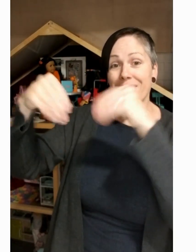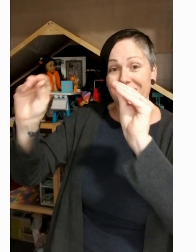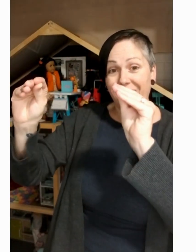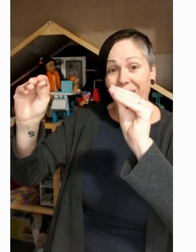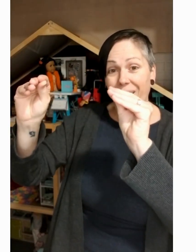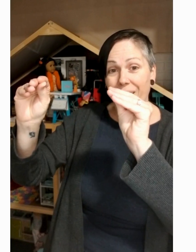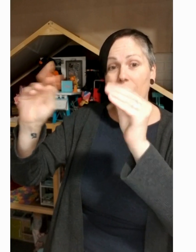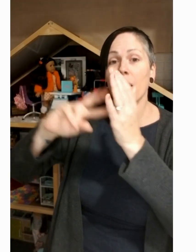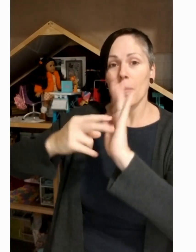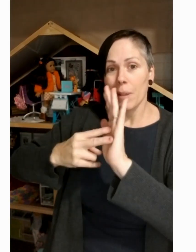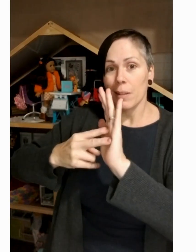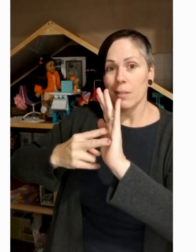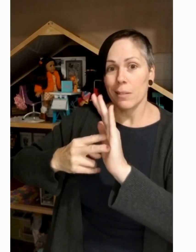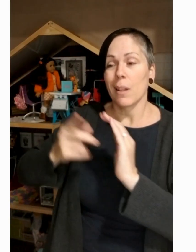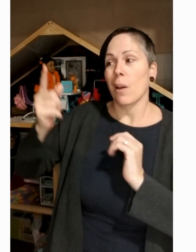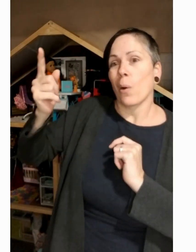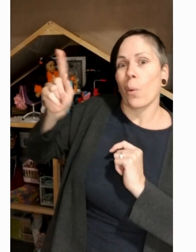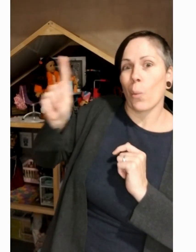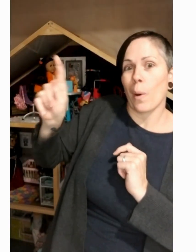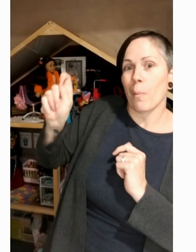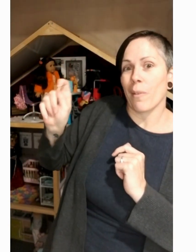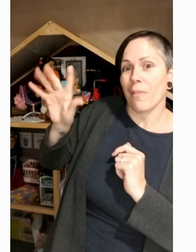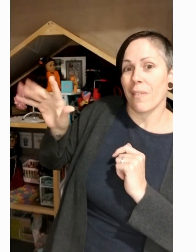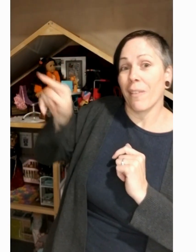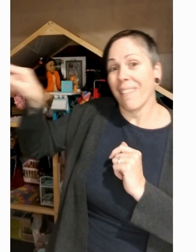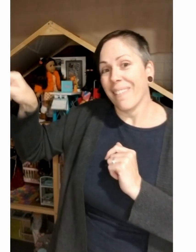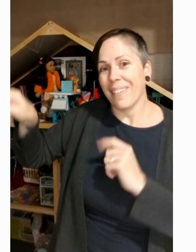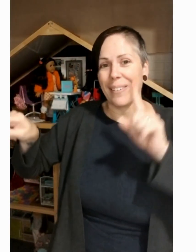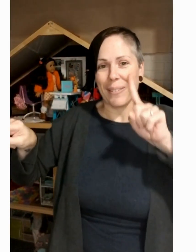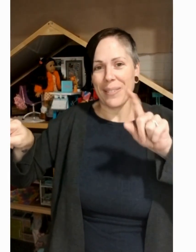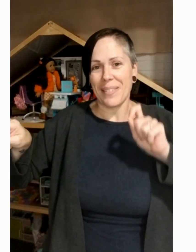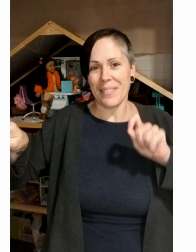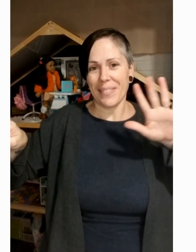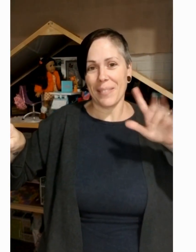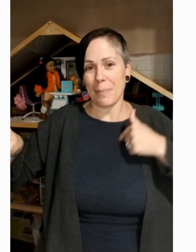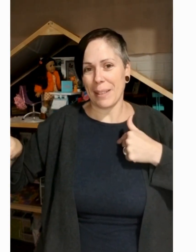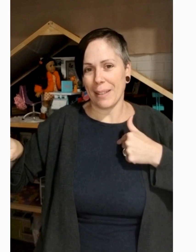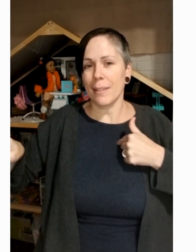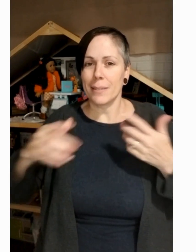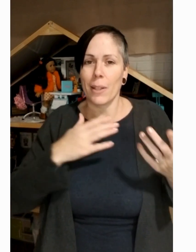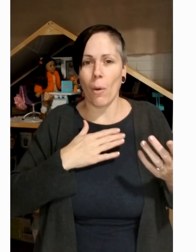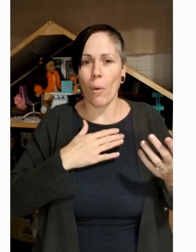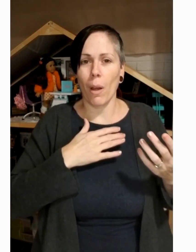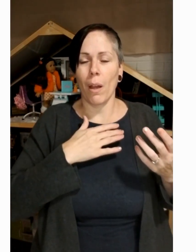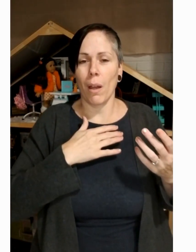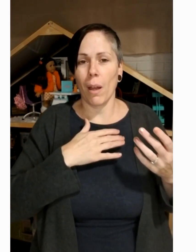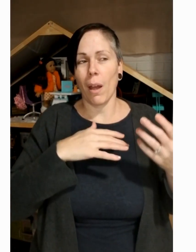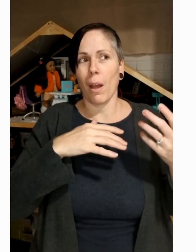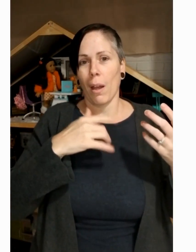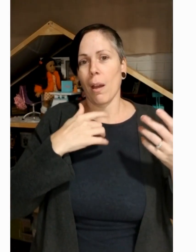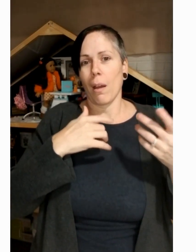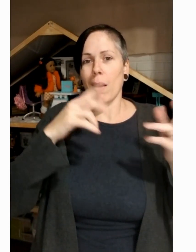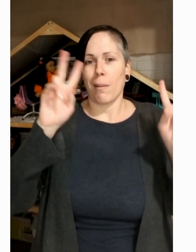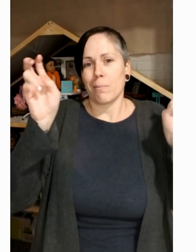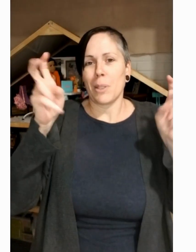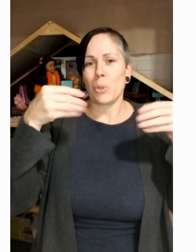my head count down by 1.5. Then we bought jointly 3